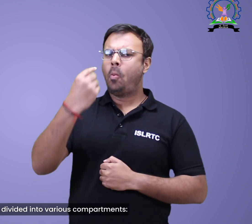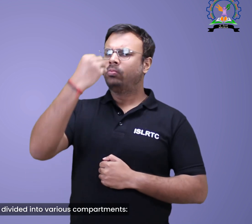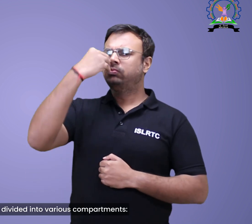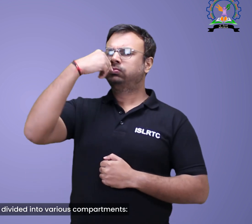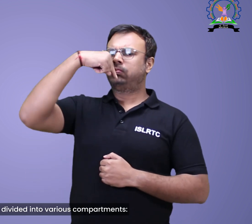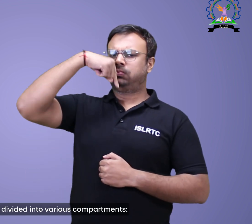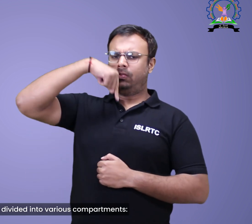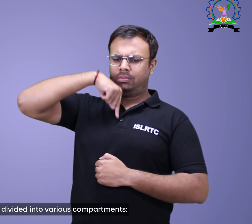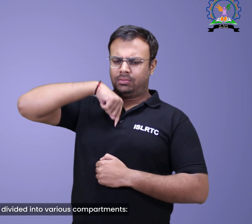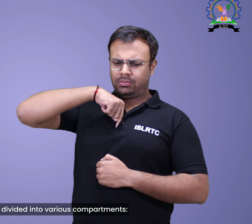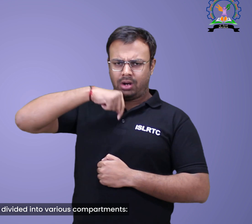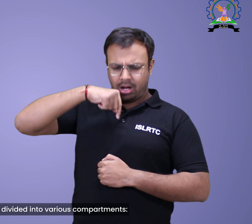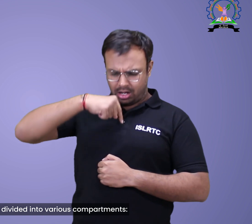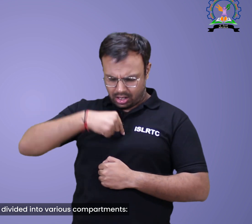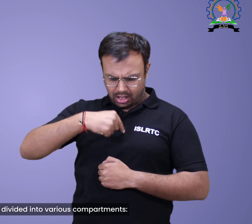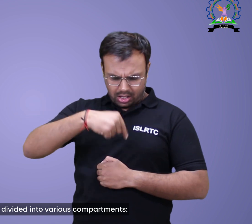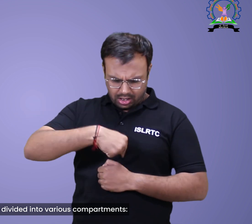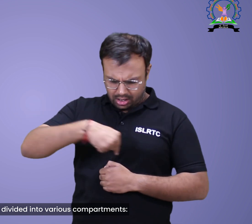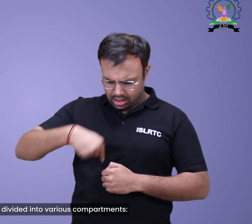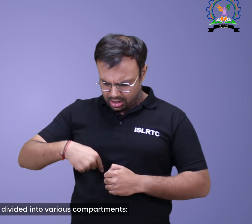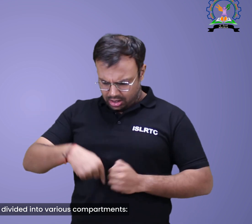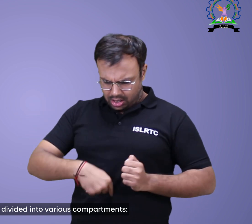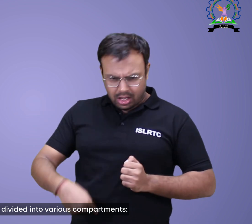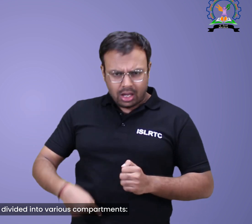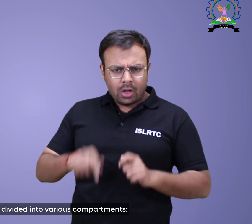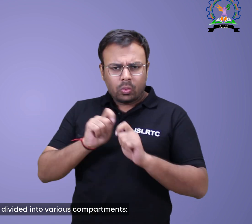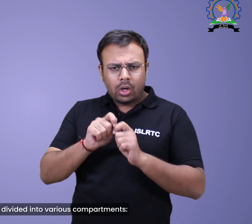The canal can be divided into various compartments.